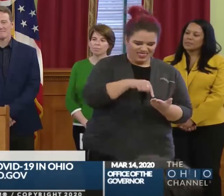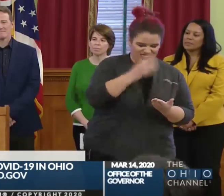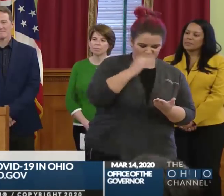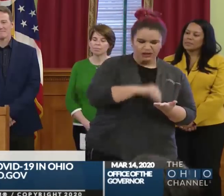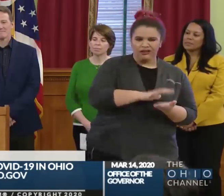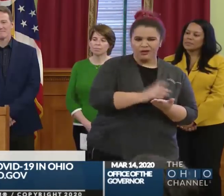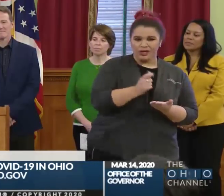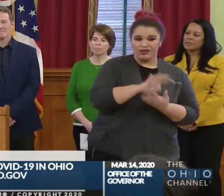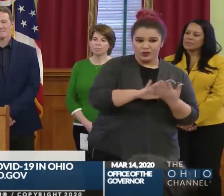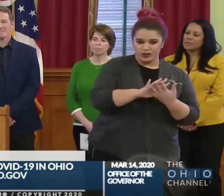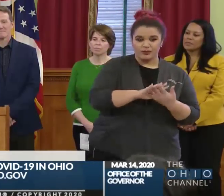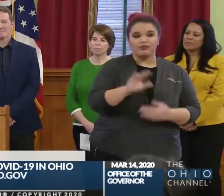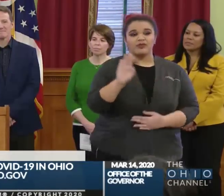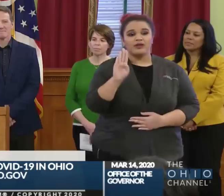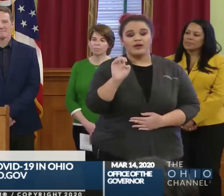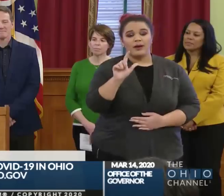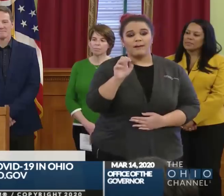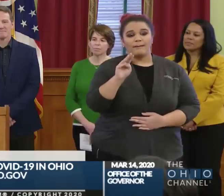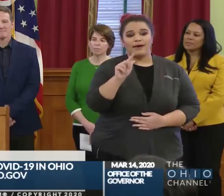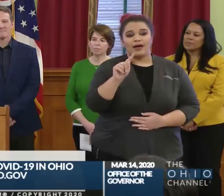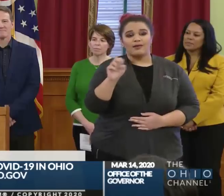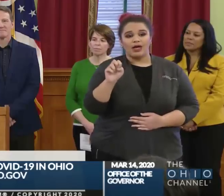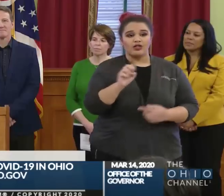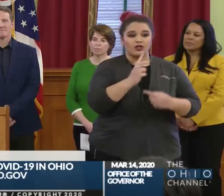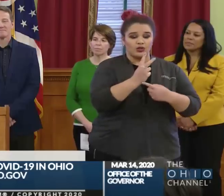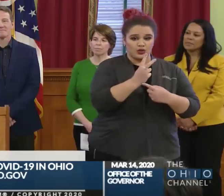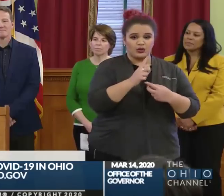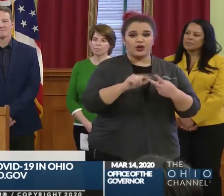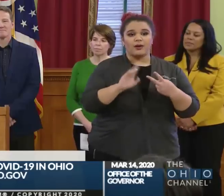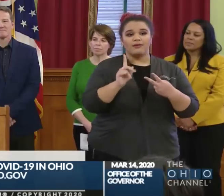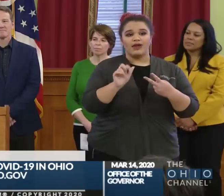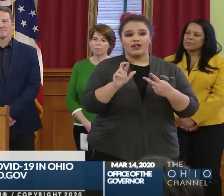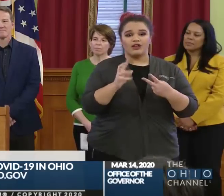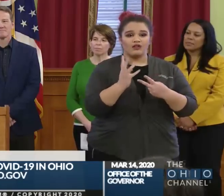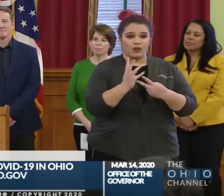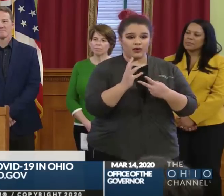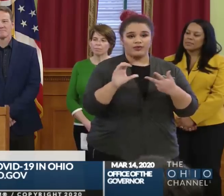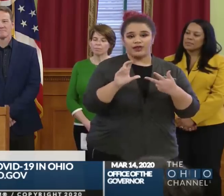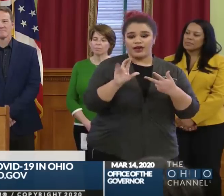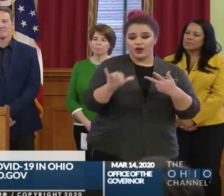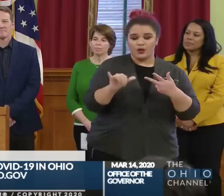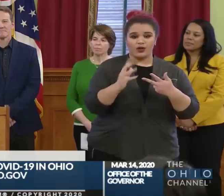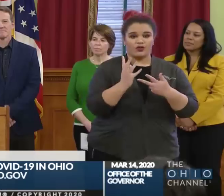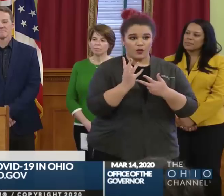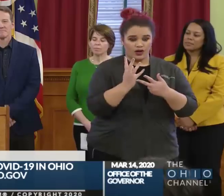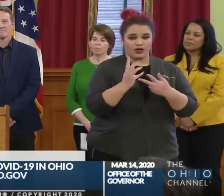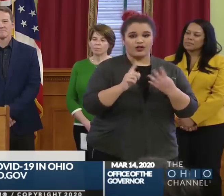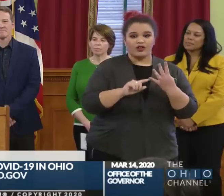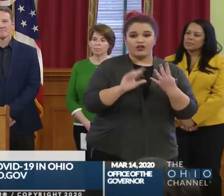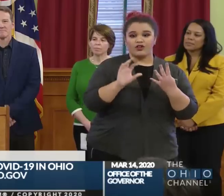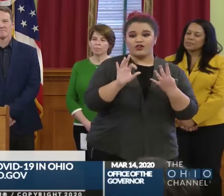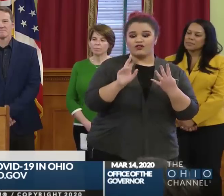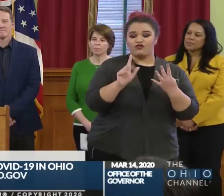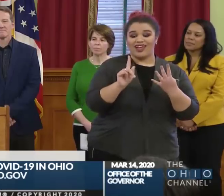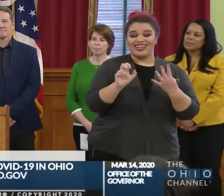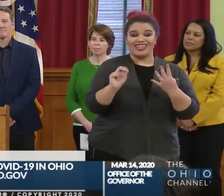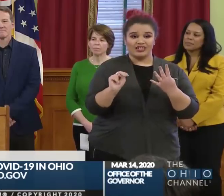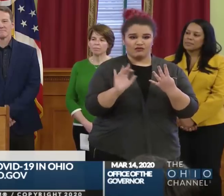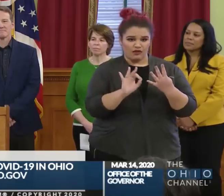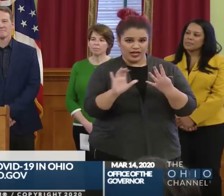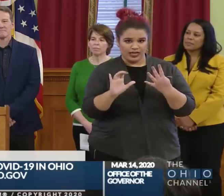was Belmont 2, Butler 4, Cuyahoga 11, Franklin 1, Lorraine